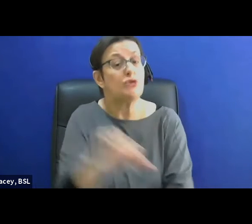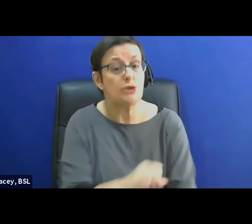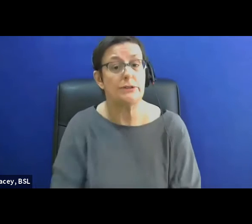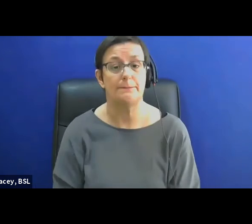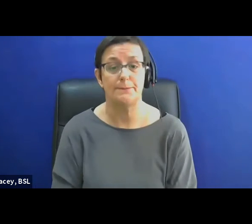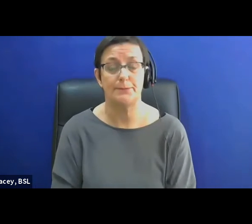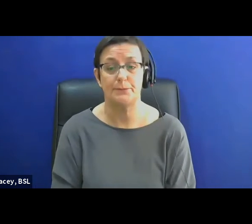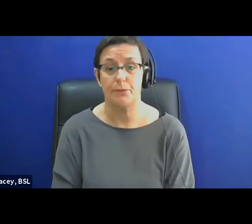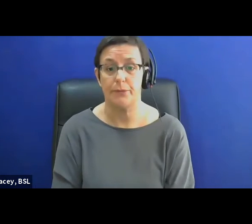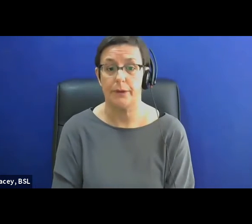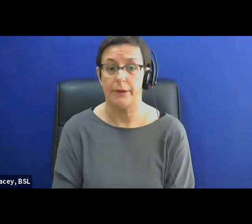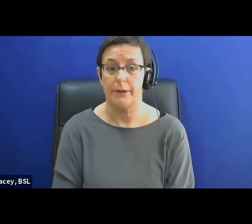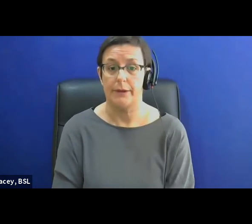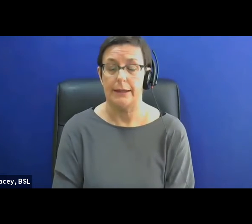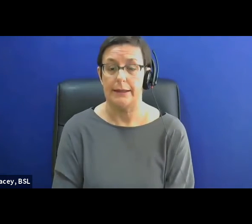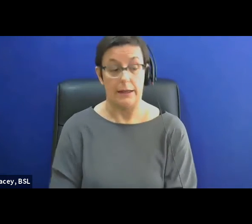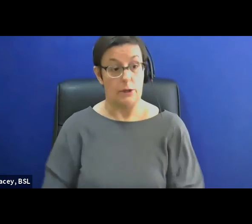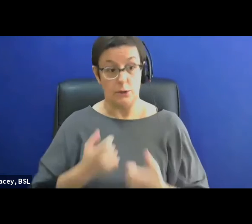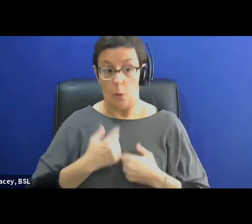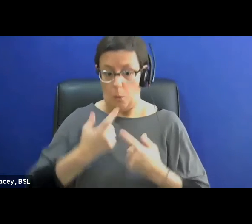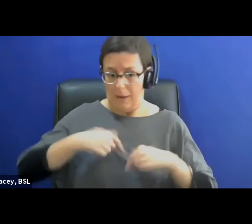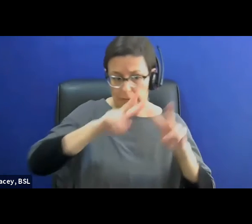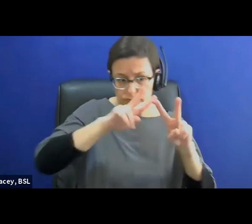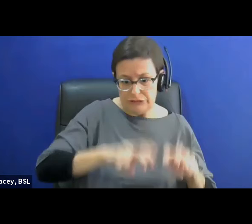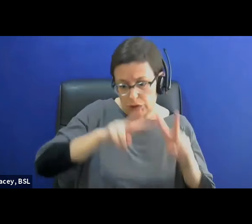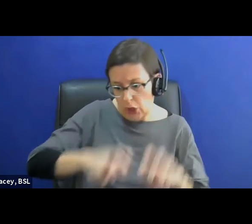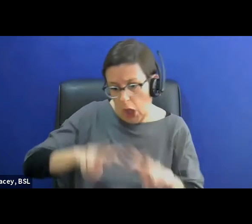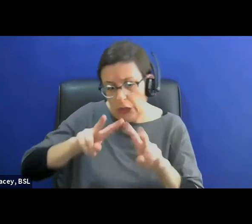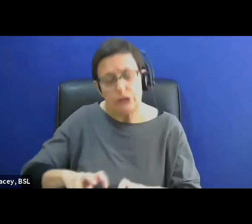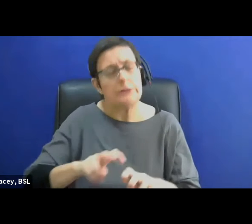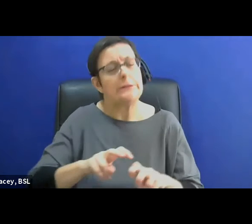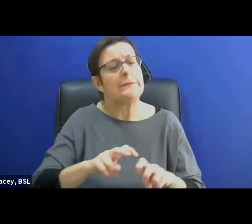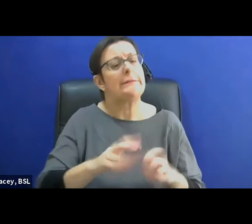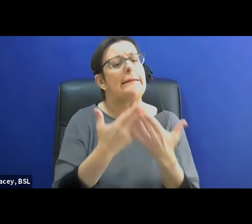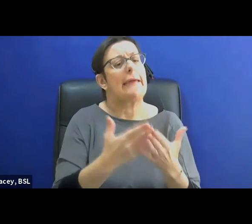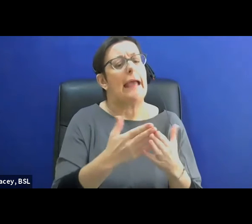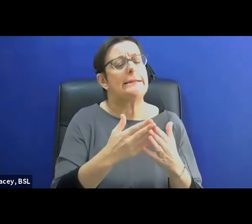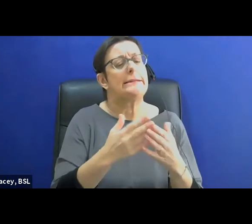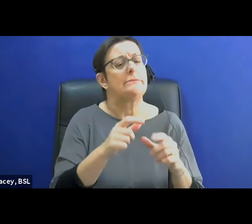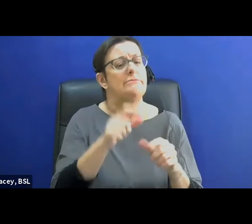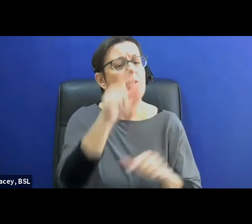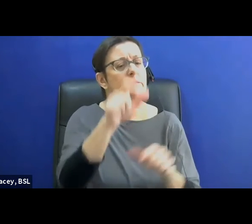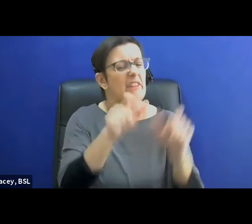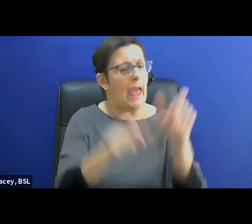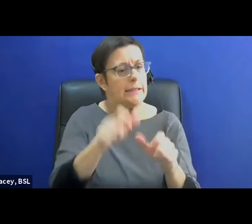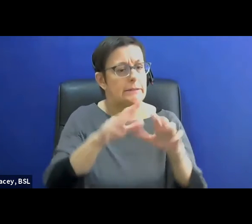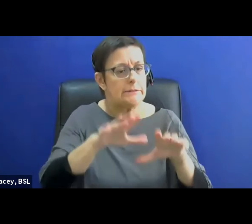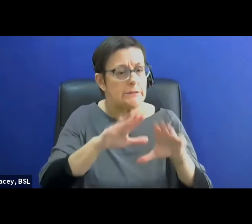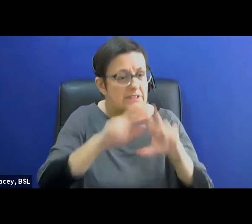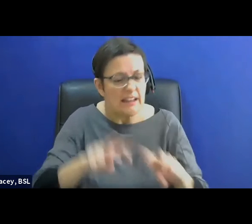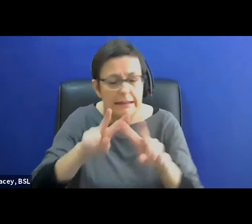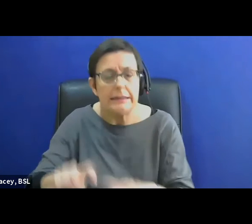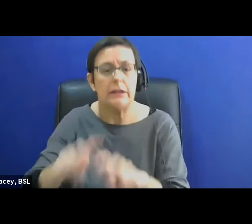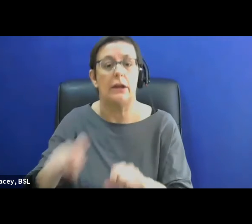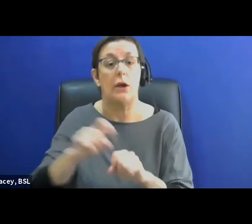So our research will look to address some of these points through a series of case studies. Over 3 years, we'll be working in 6 cities